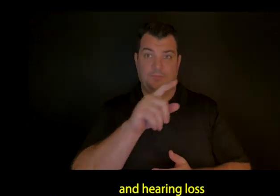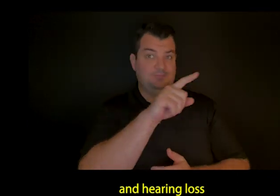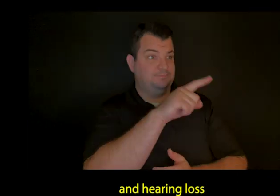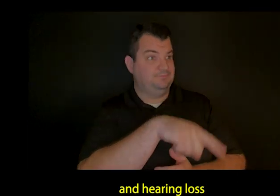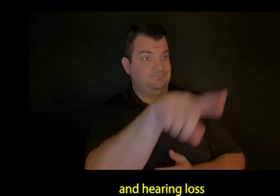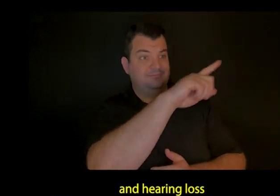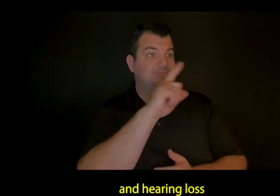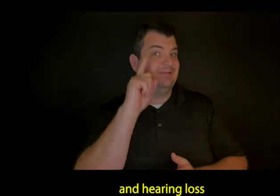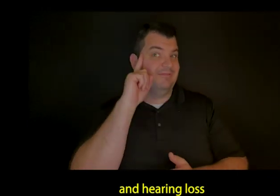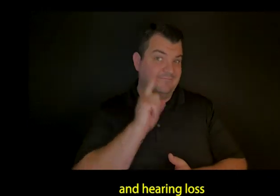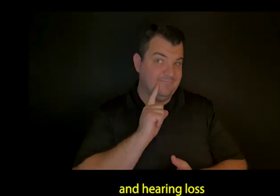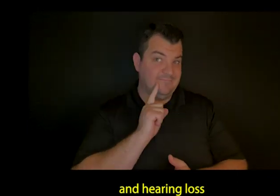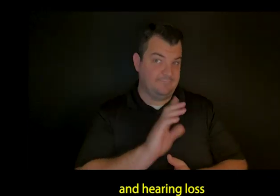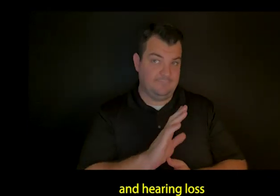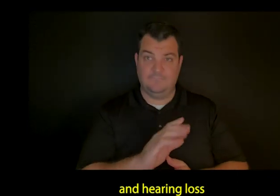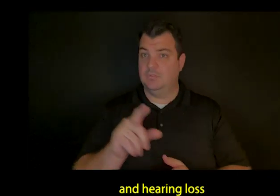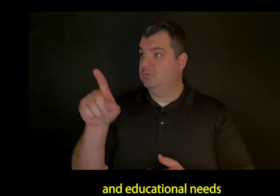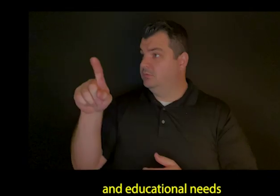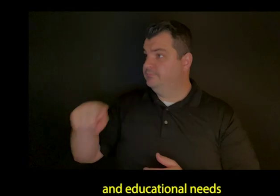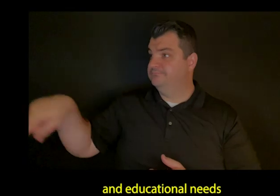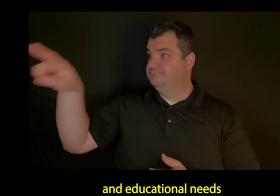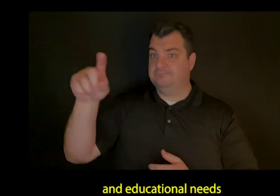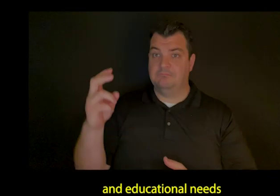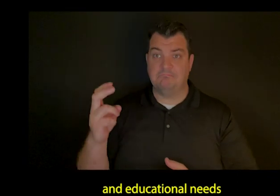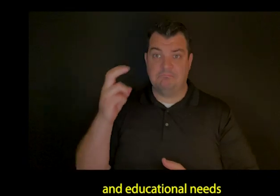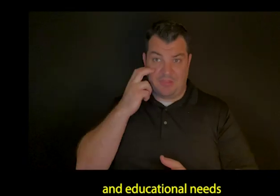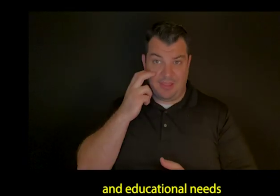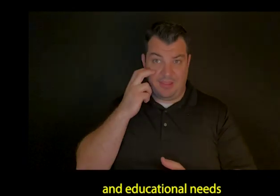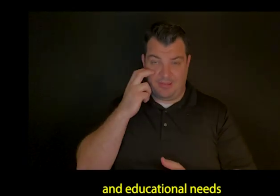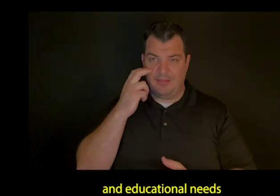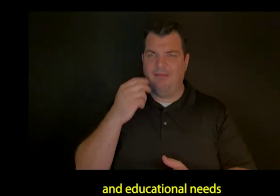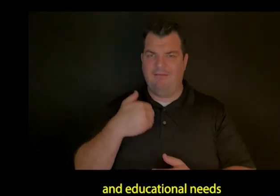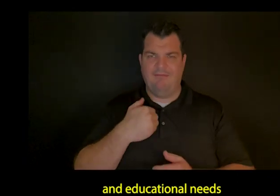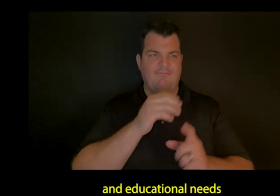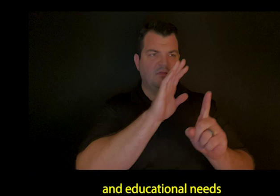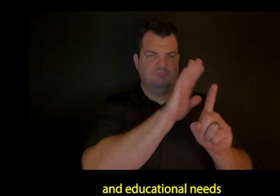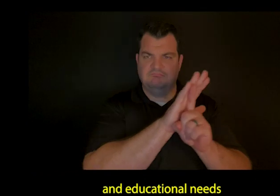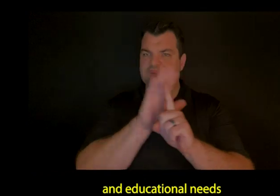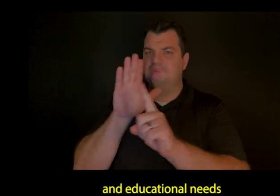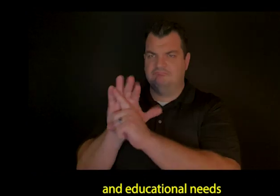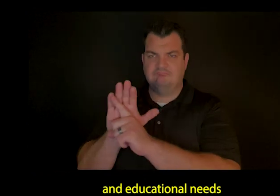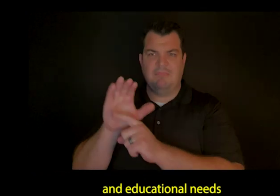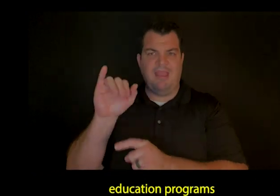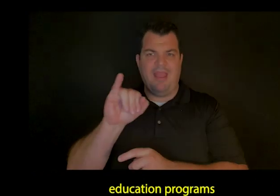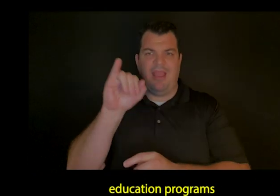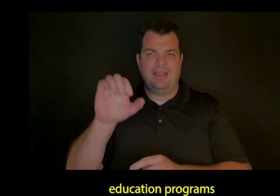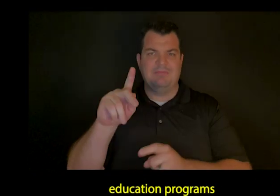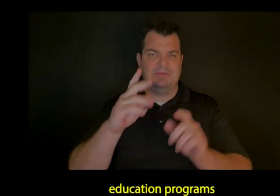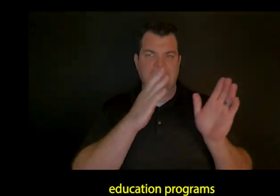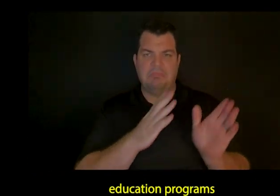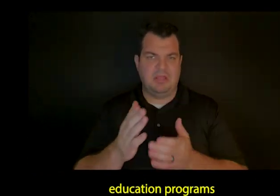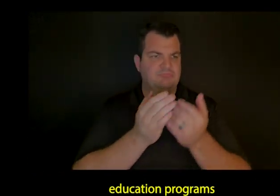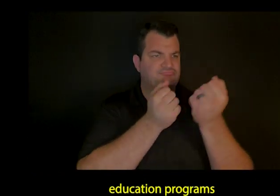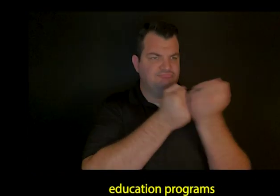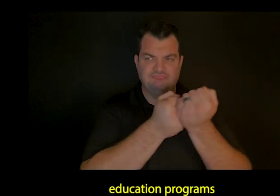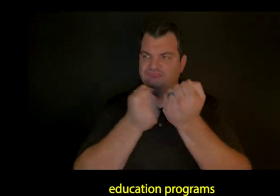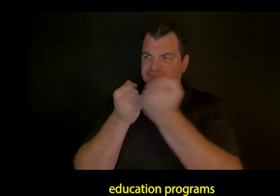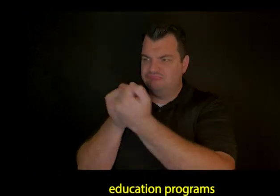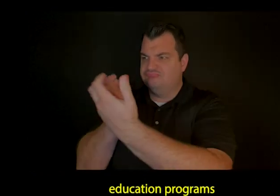causes communication, developmental, and educational needs that cannot be accommodated in special education programs solely designed for